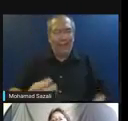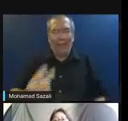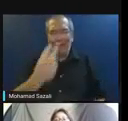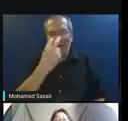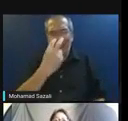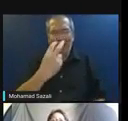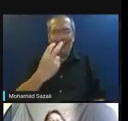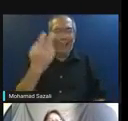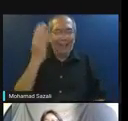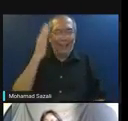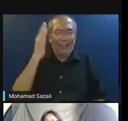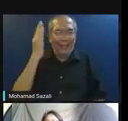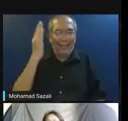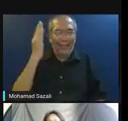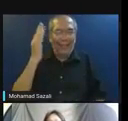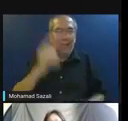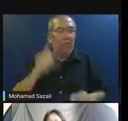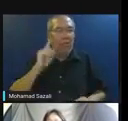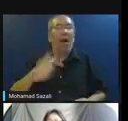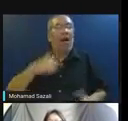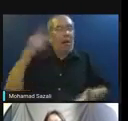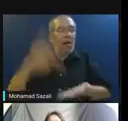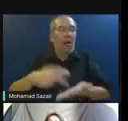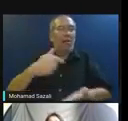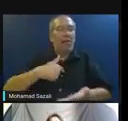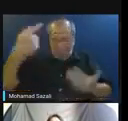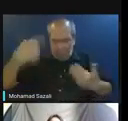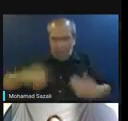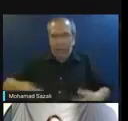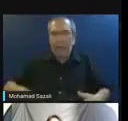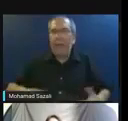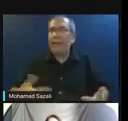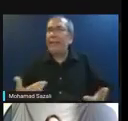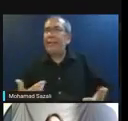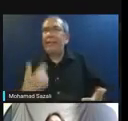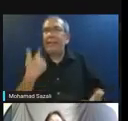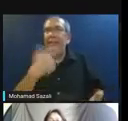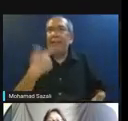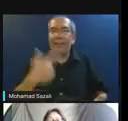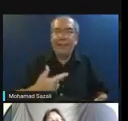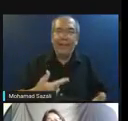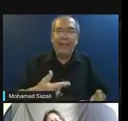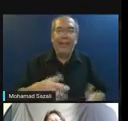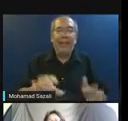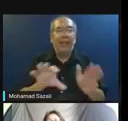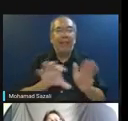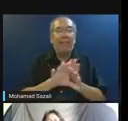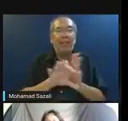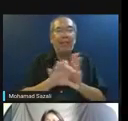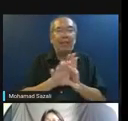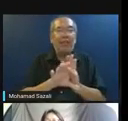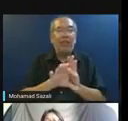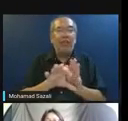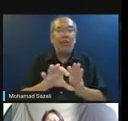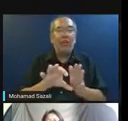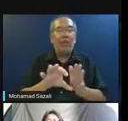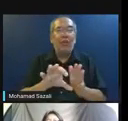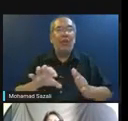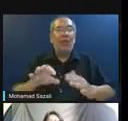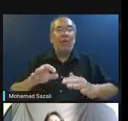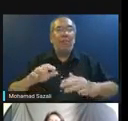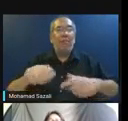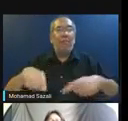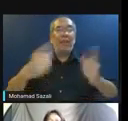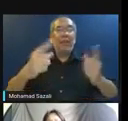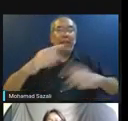I mean, for all of you, we will say tell a person like, oh, I'm hearing. You will not do that, right? But for a deaf person, we have to because